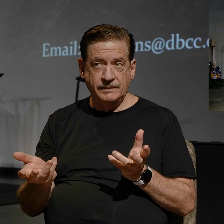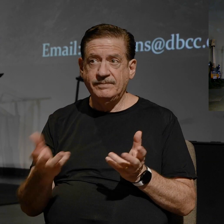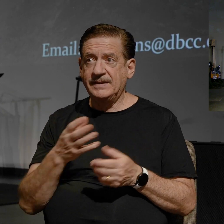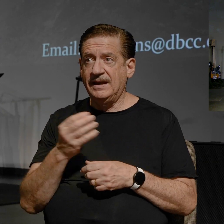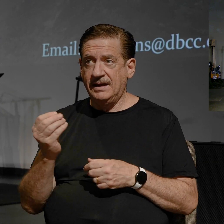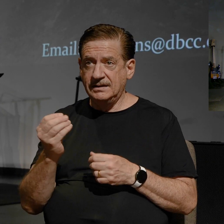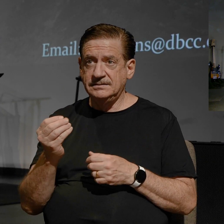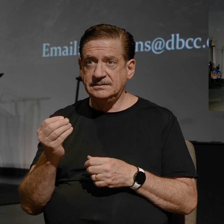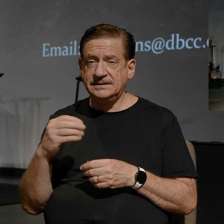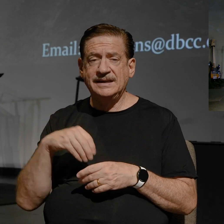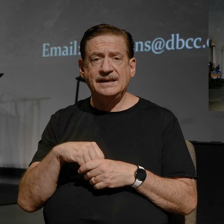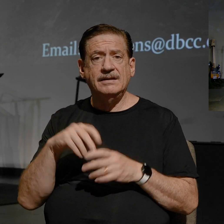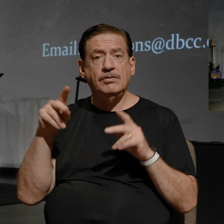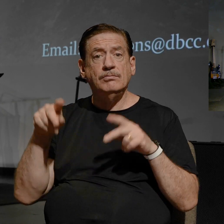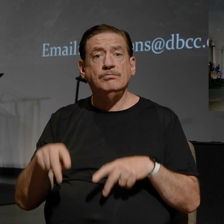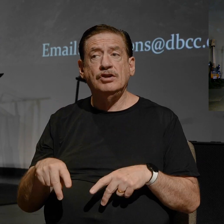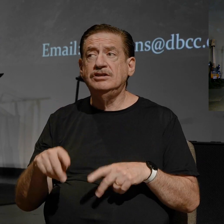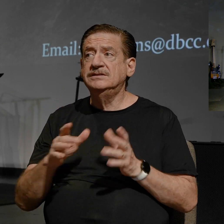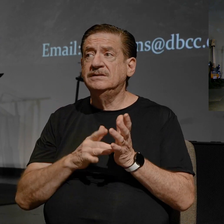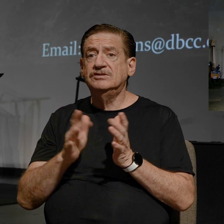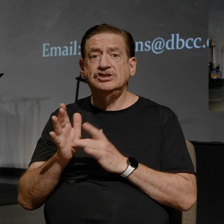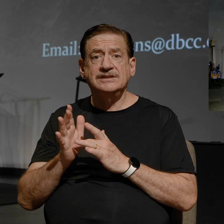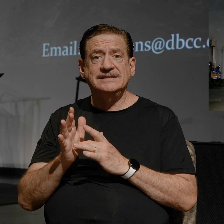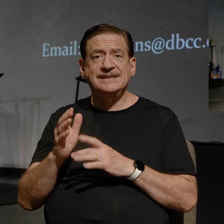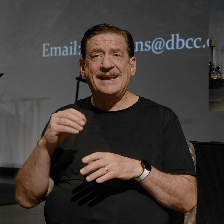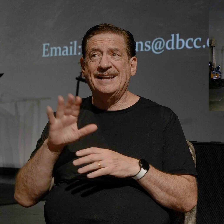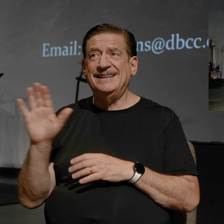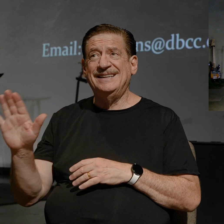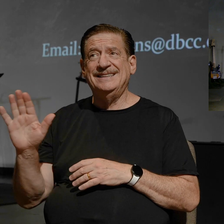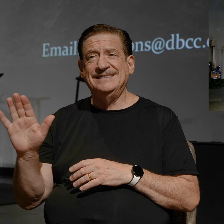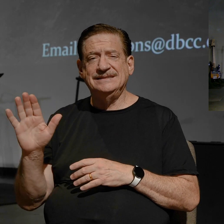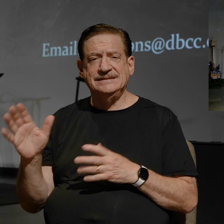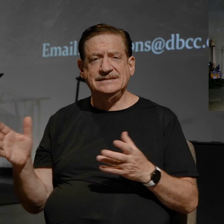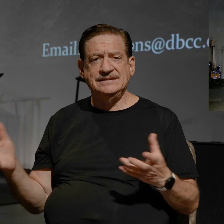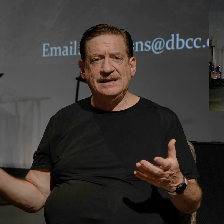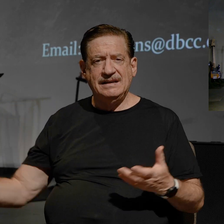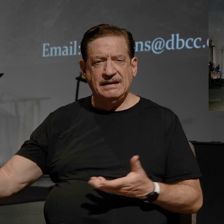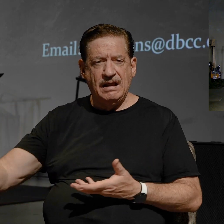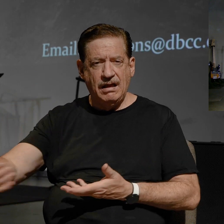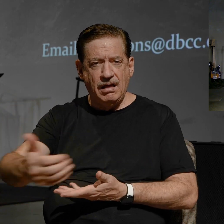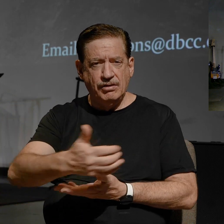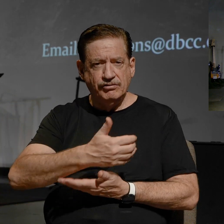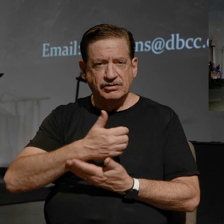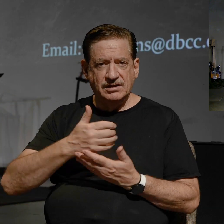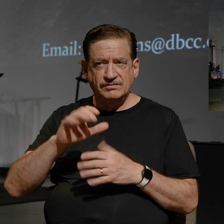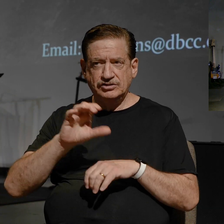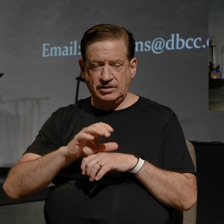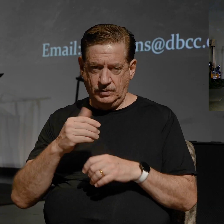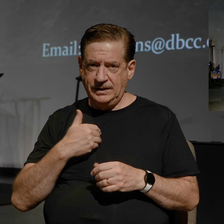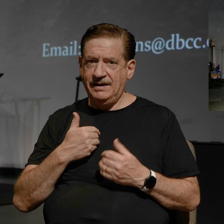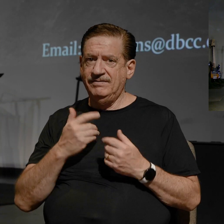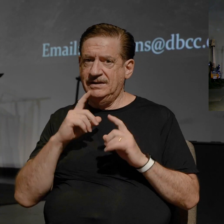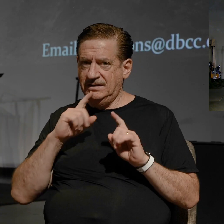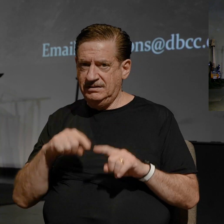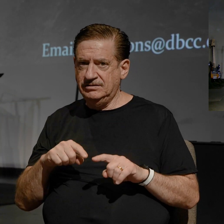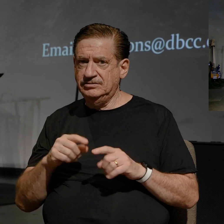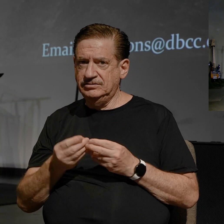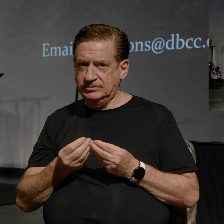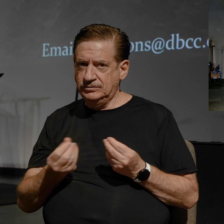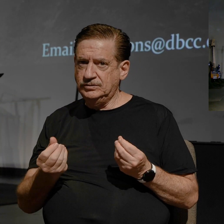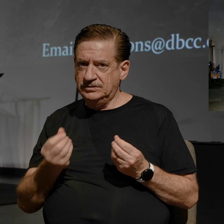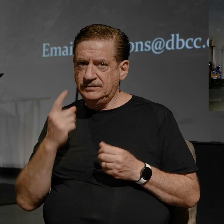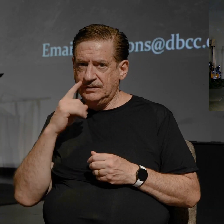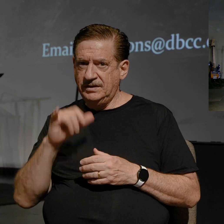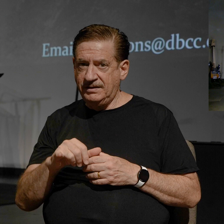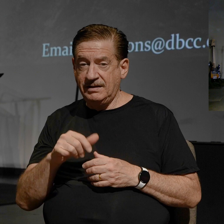And in the person of Jesus and in his gathering, the church, we have a solution for that. This is a place where you